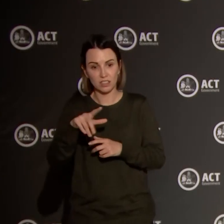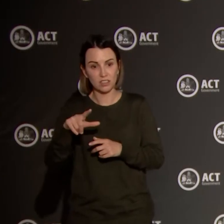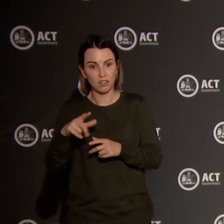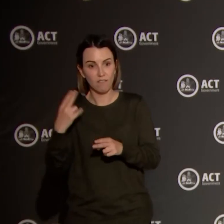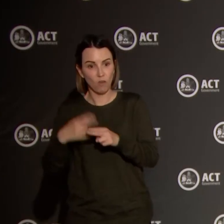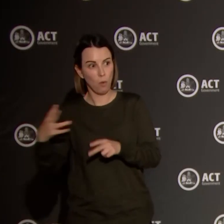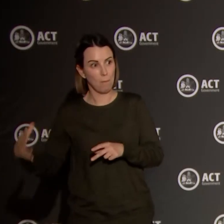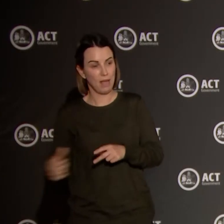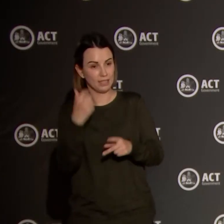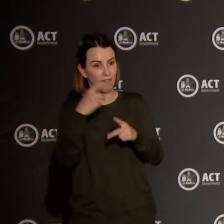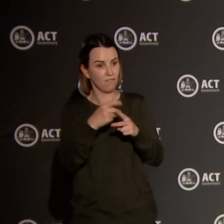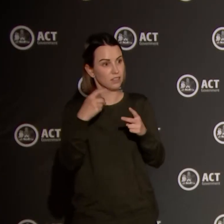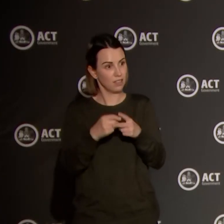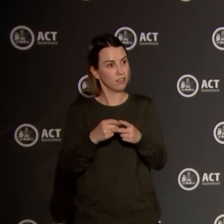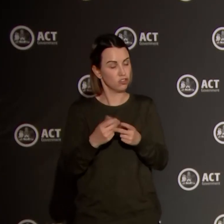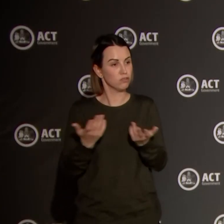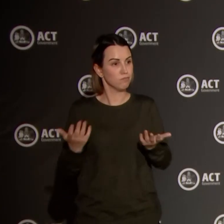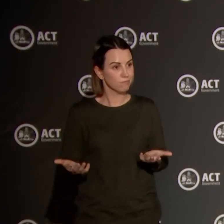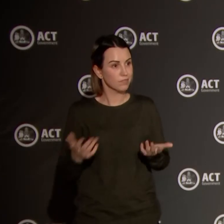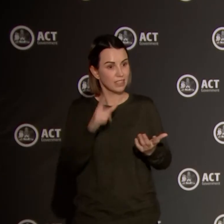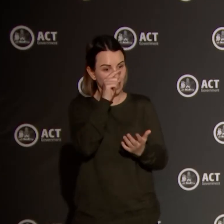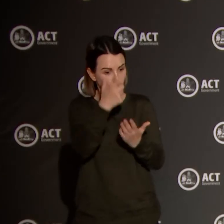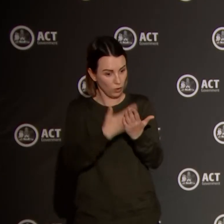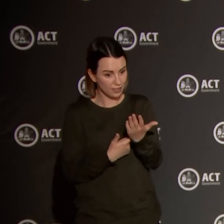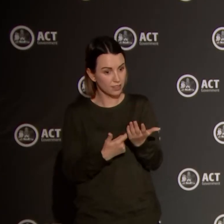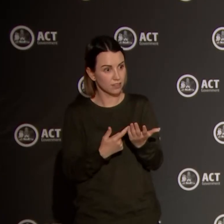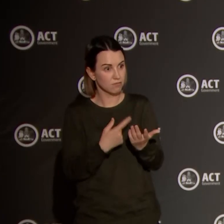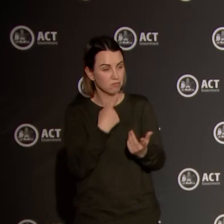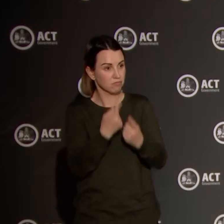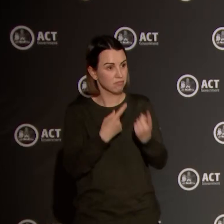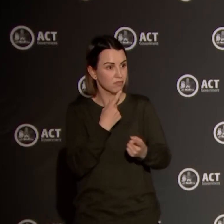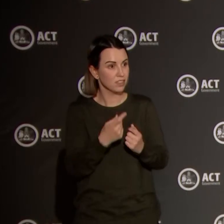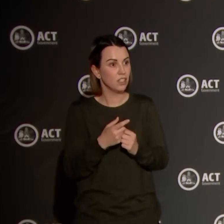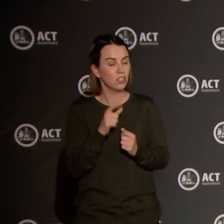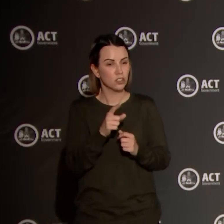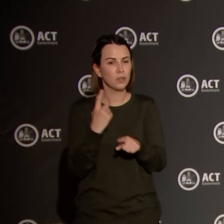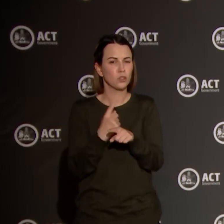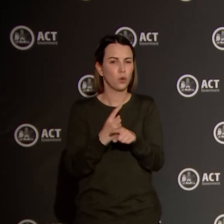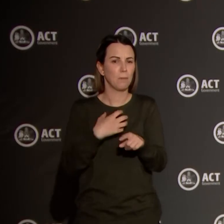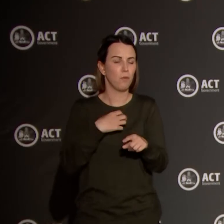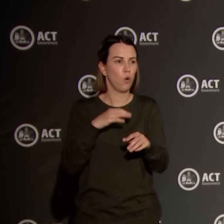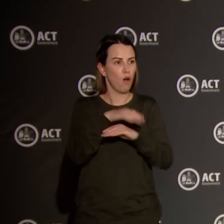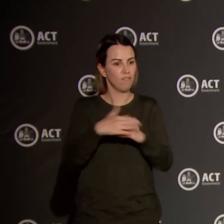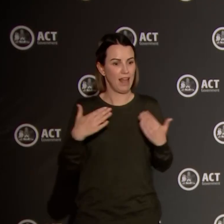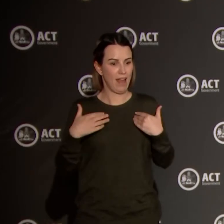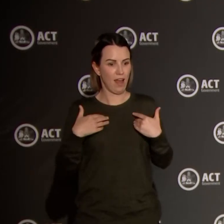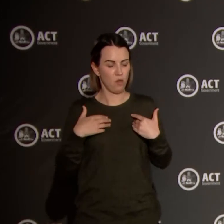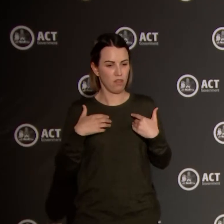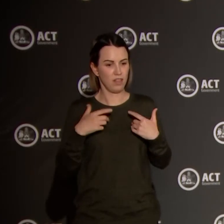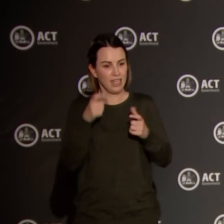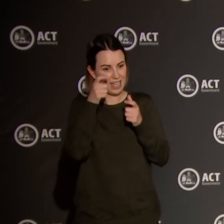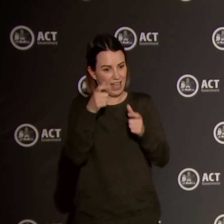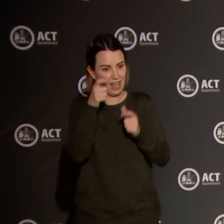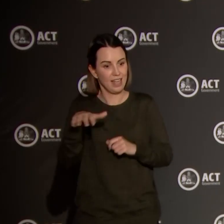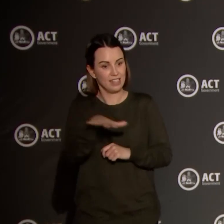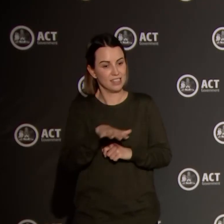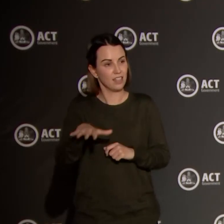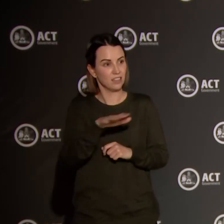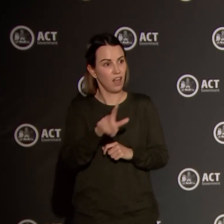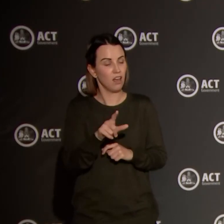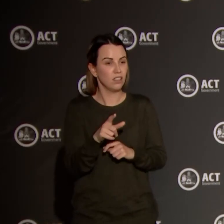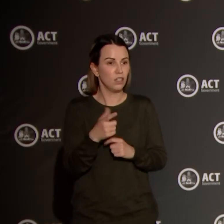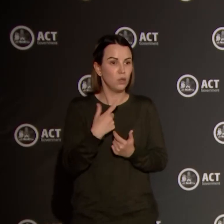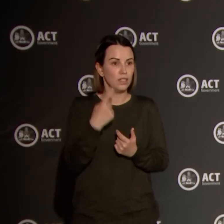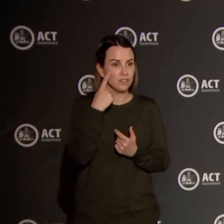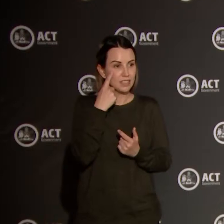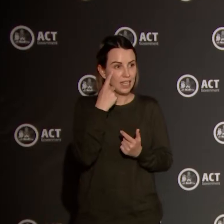maybe list a couple of those? So I think we were talking really about other healthcare sectors, and we've obviously seen commentary from the